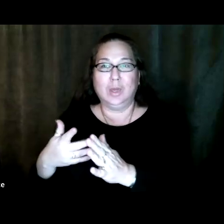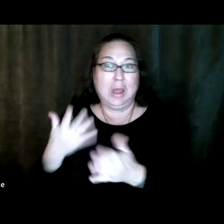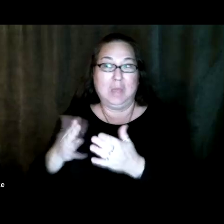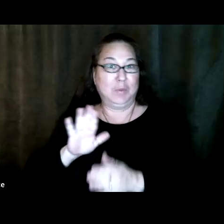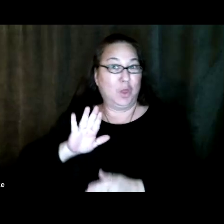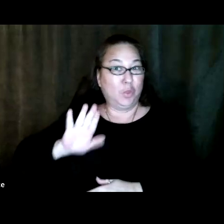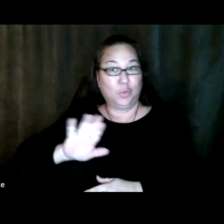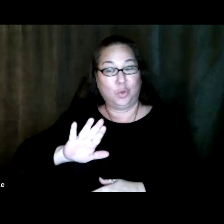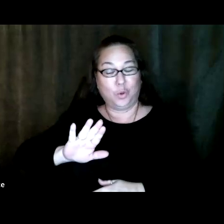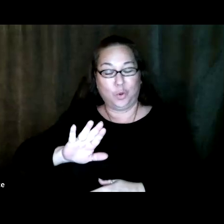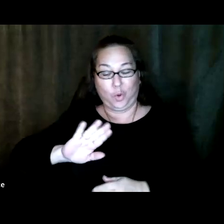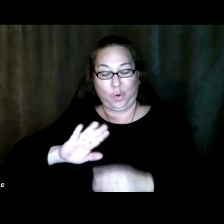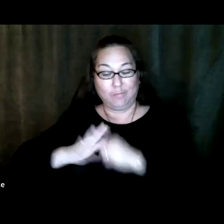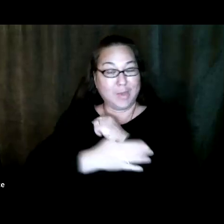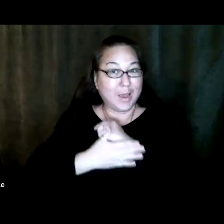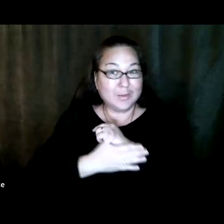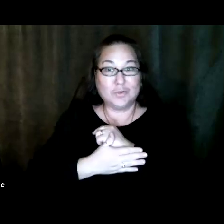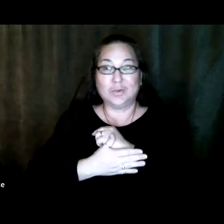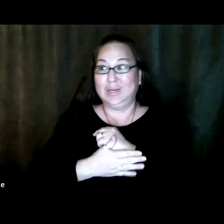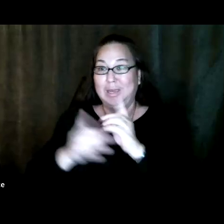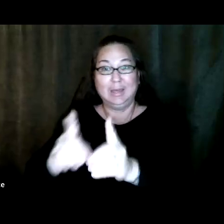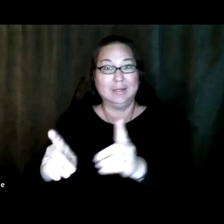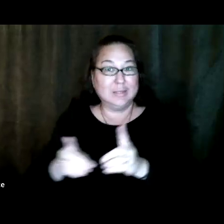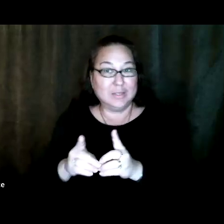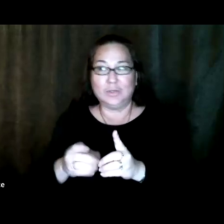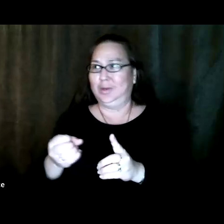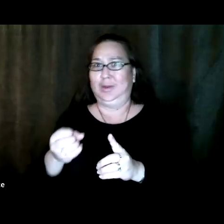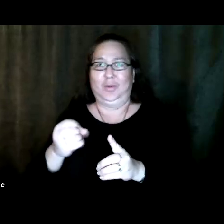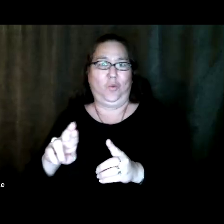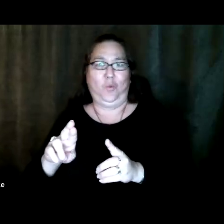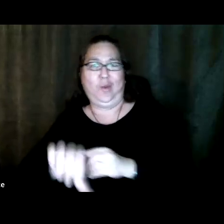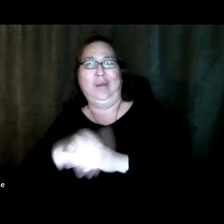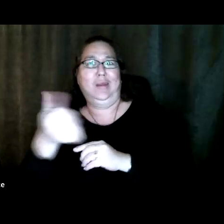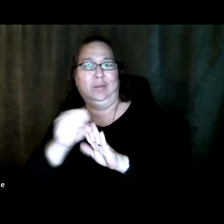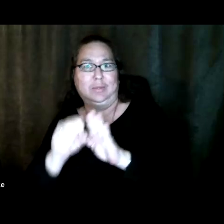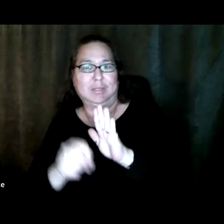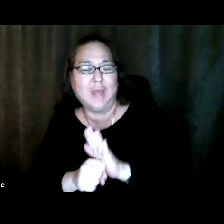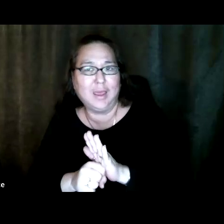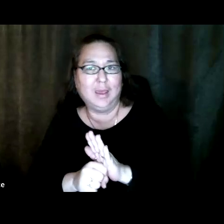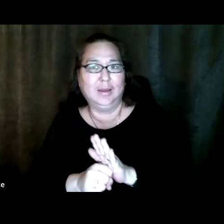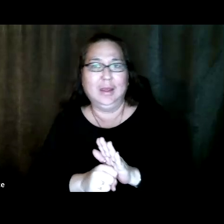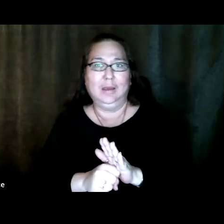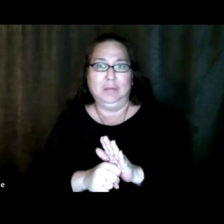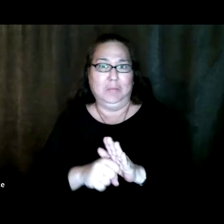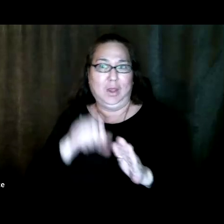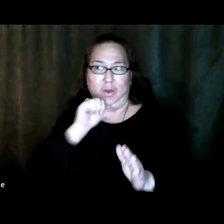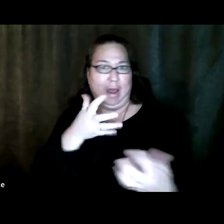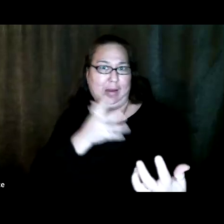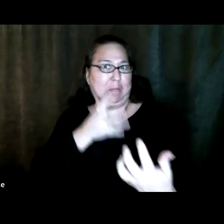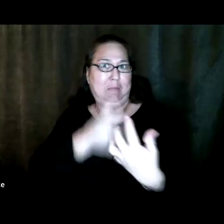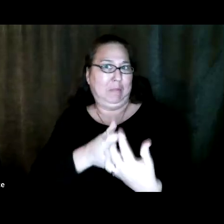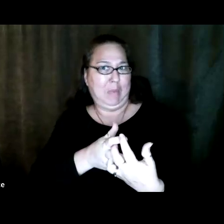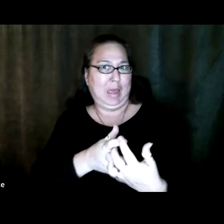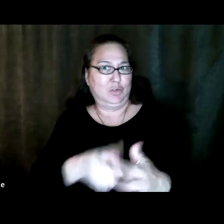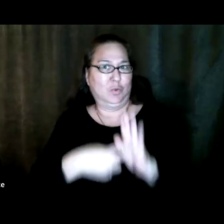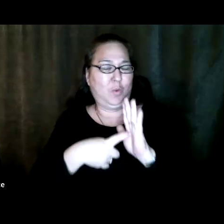state they didn't have the same requirements. And so that also becomes a challenge, so we need more guidance so